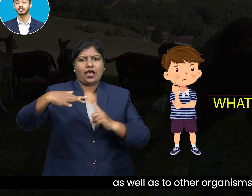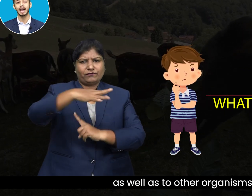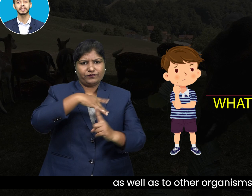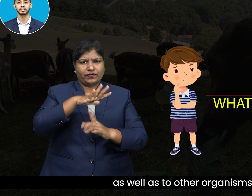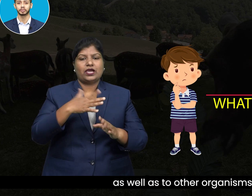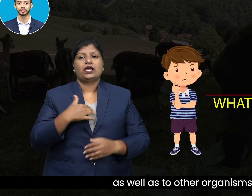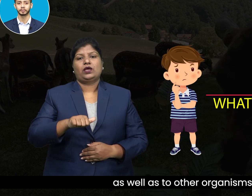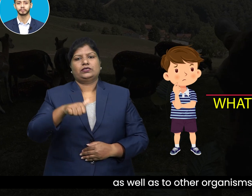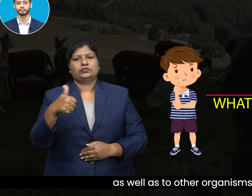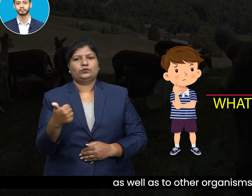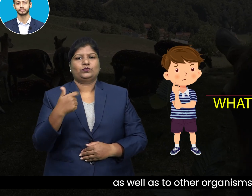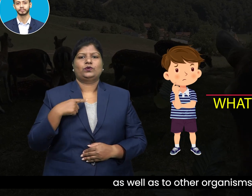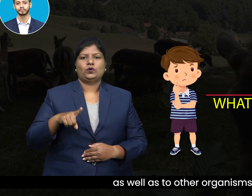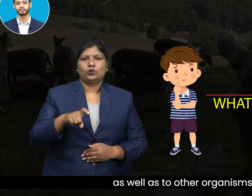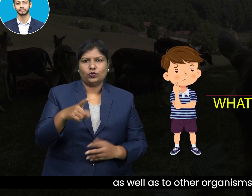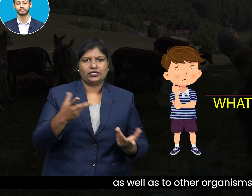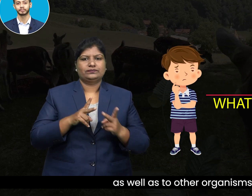other organisms.